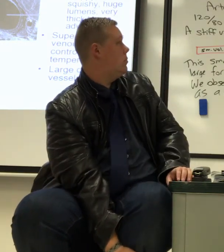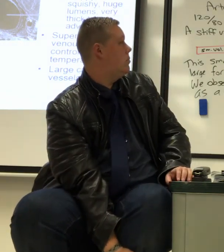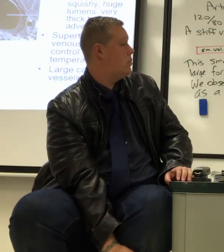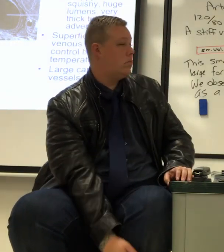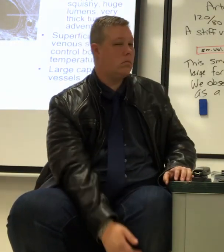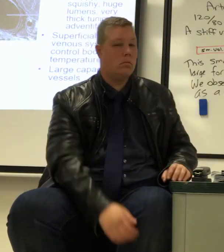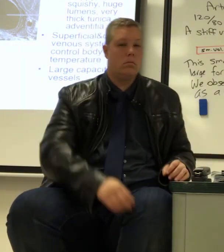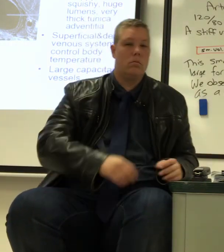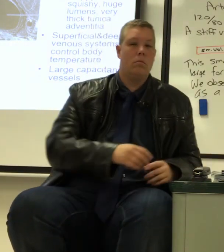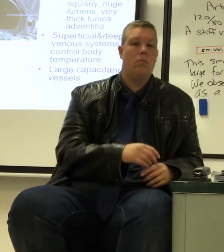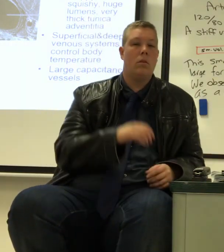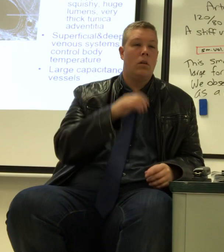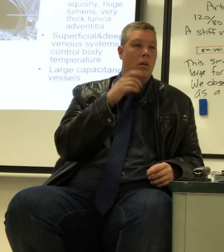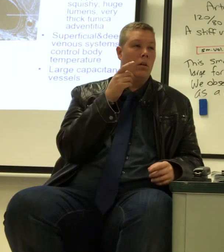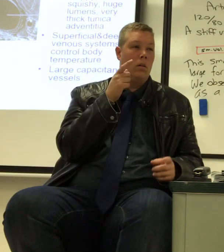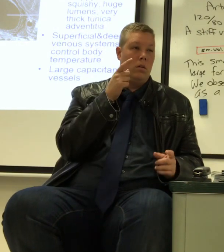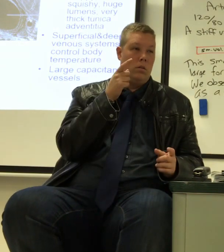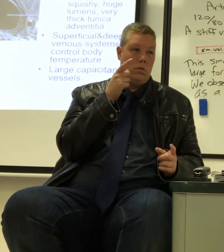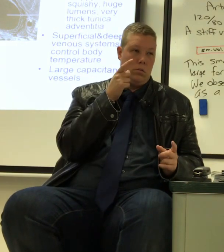And so what they do is